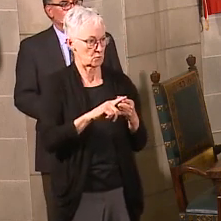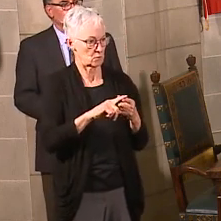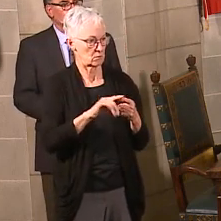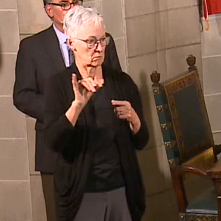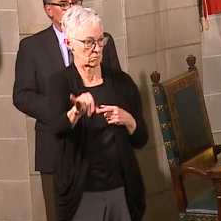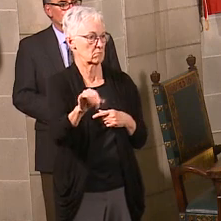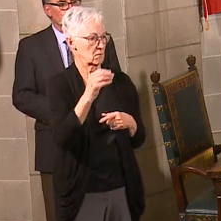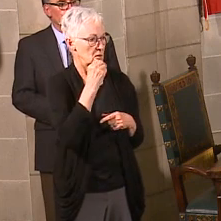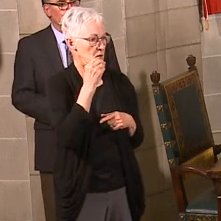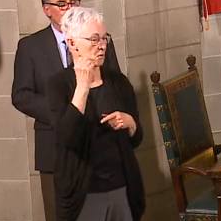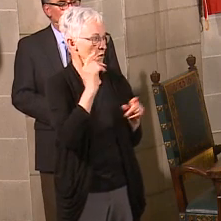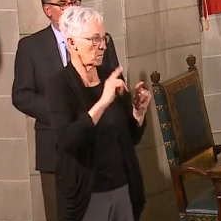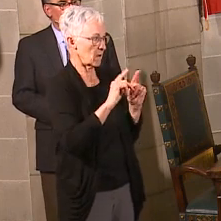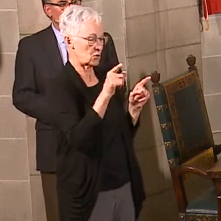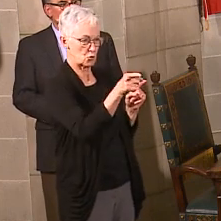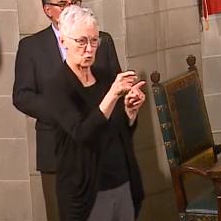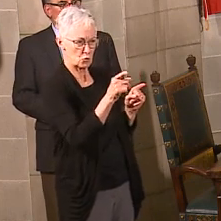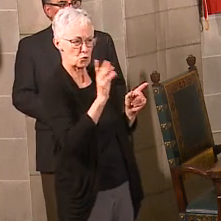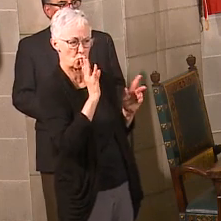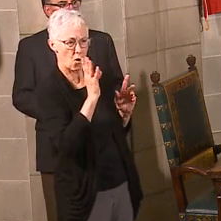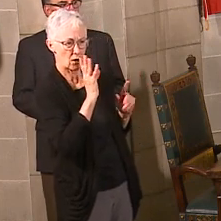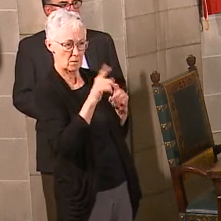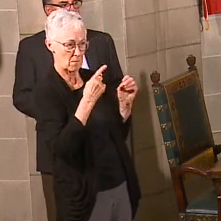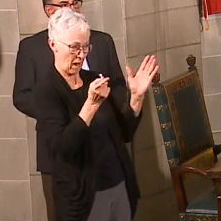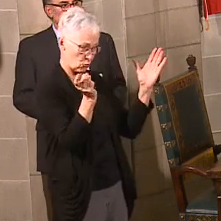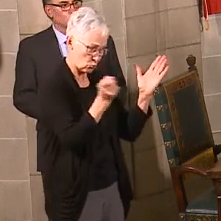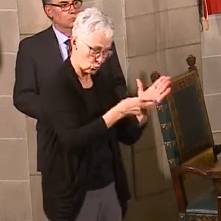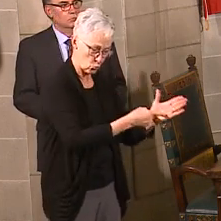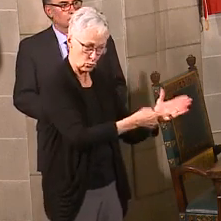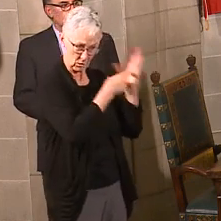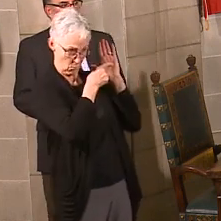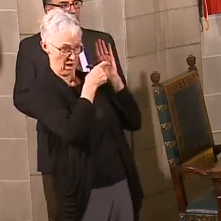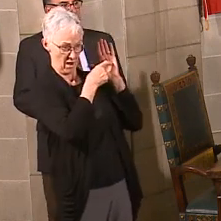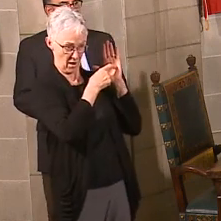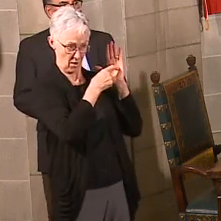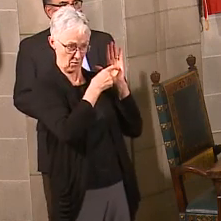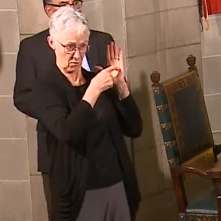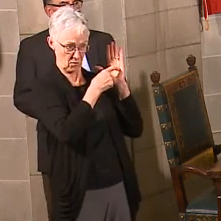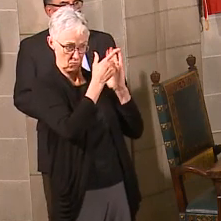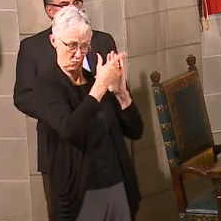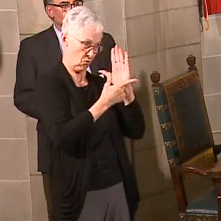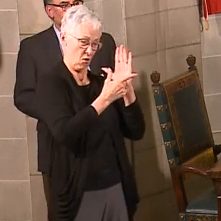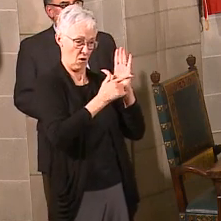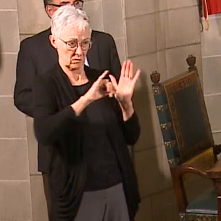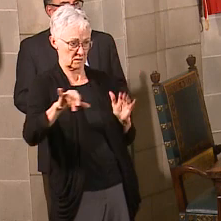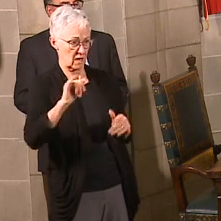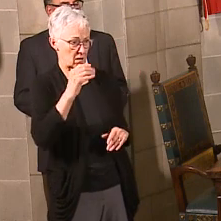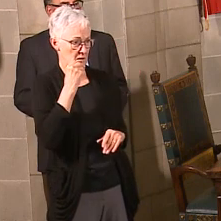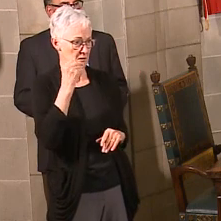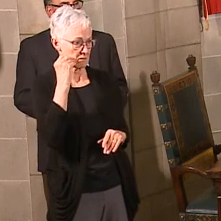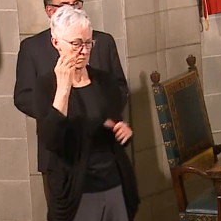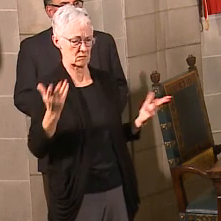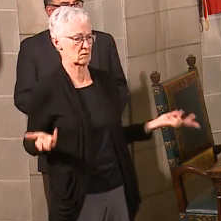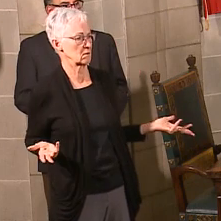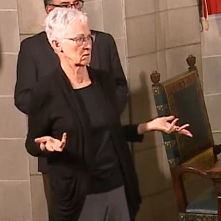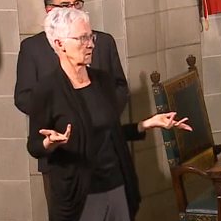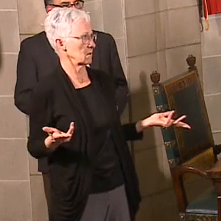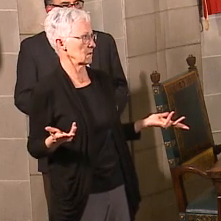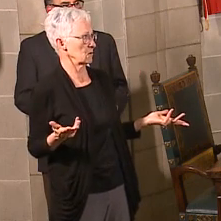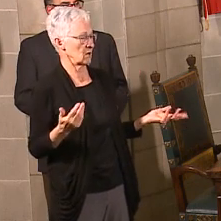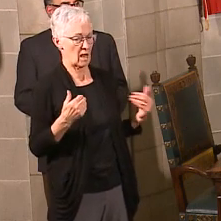mandated stay-at-home, shelter-in-place. And I'm going to use an example that we had just we talked about earlier. You've got shelter-in-place states